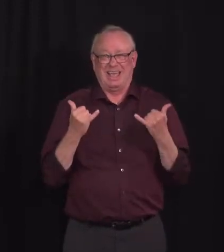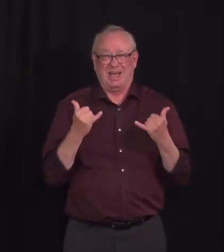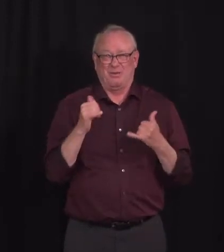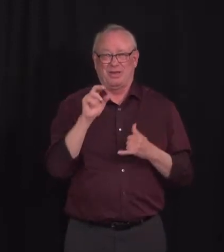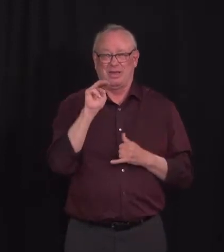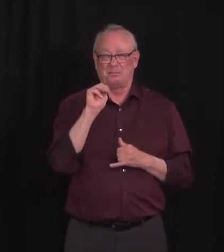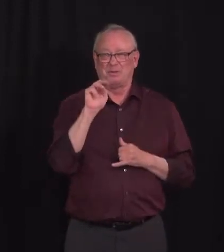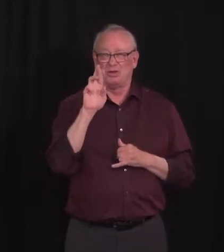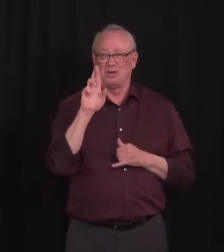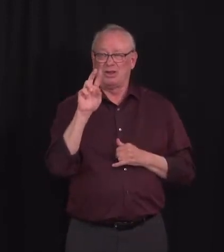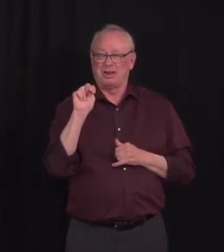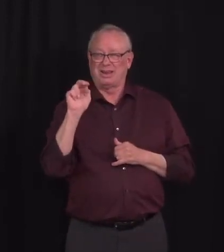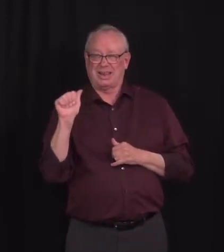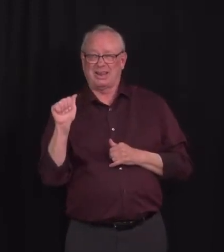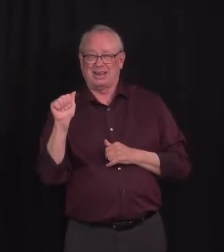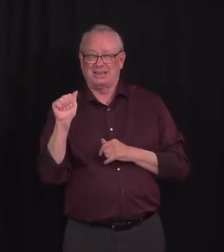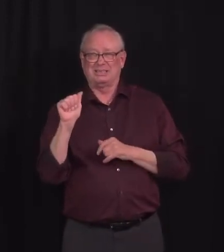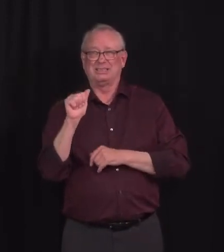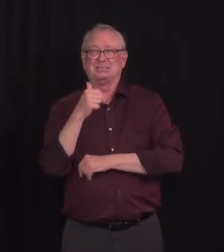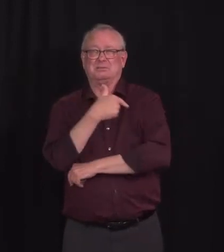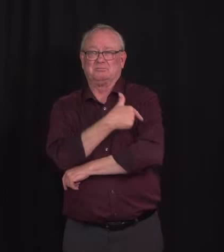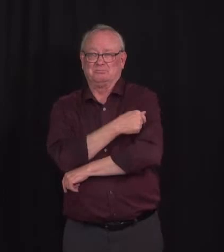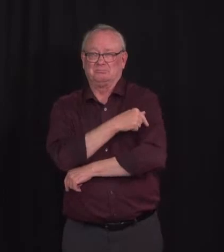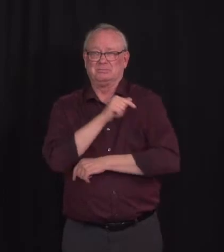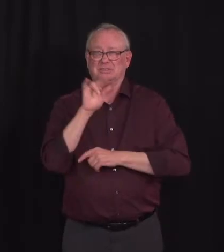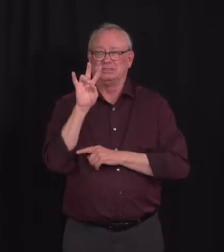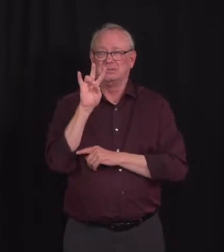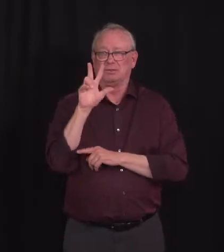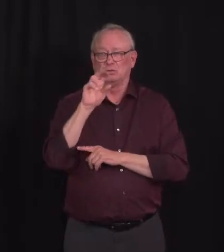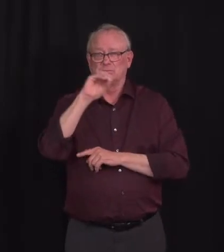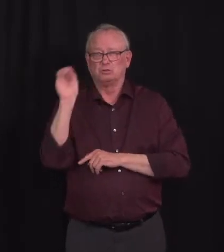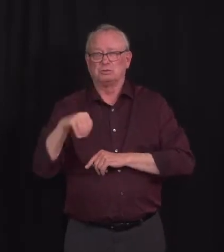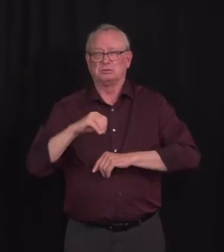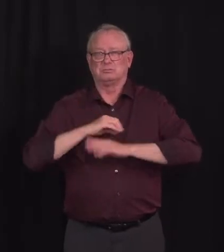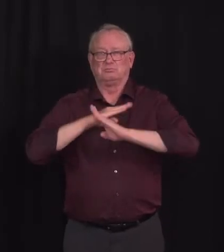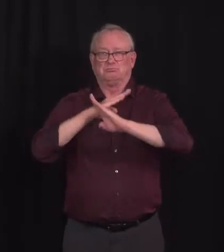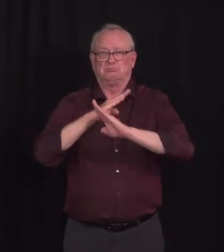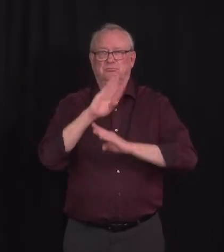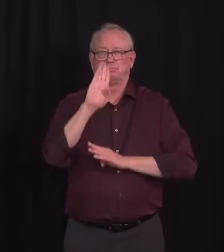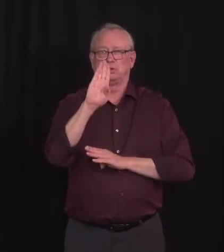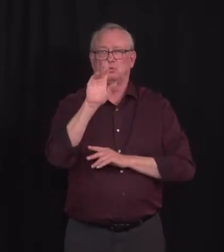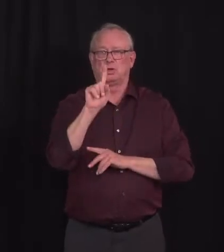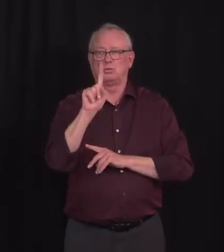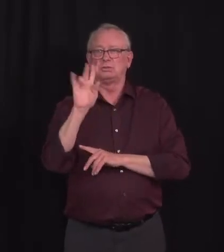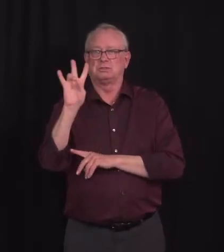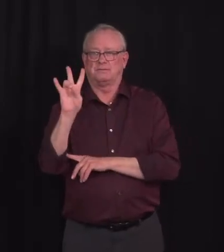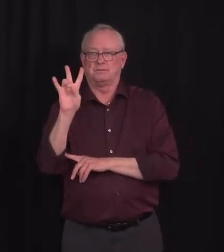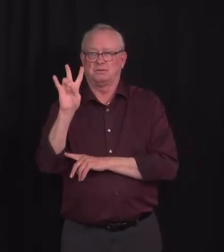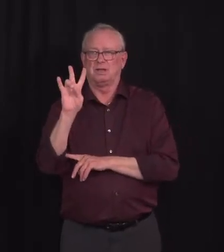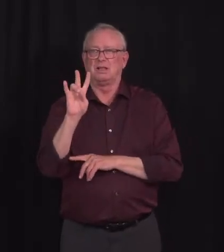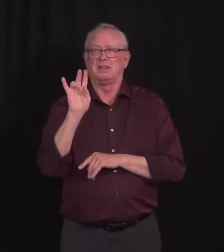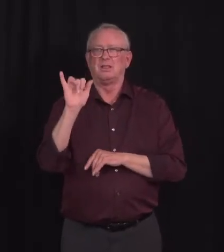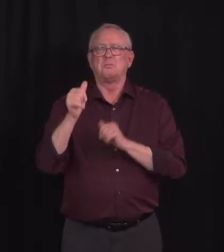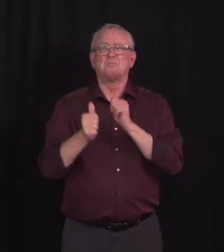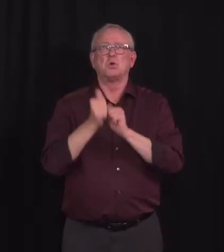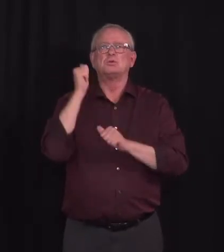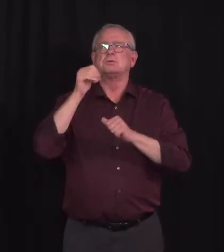73% effective against infection with the B117 variant, which is the dominant strain in the province right